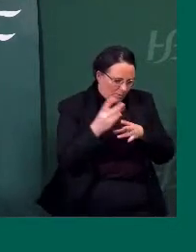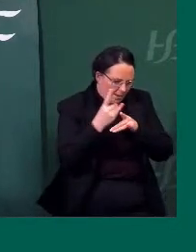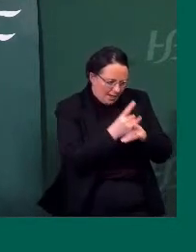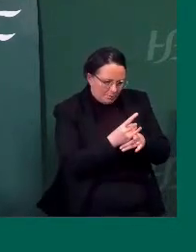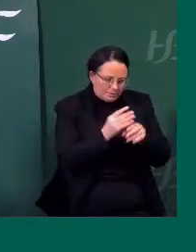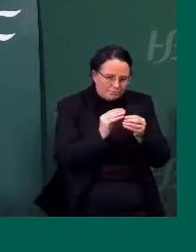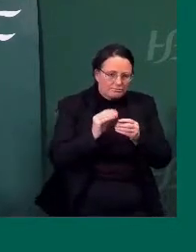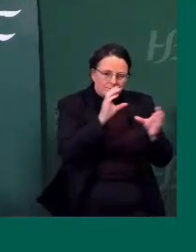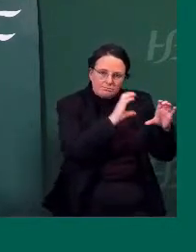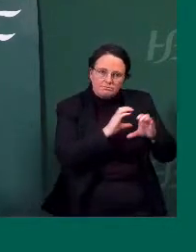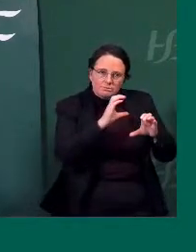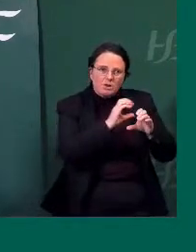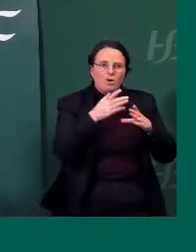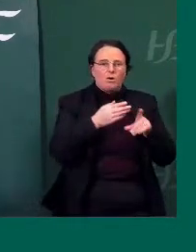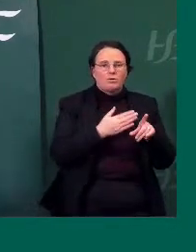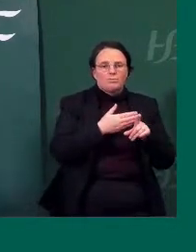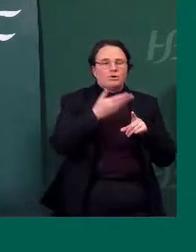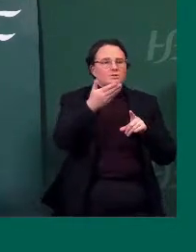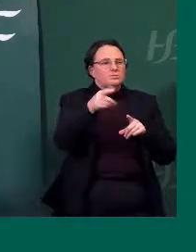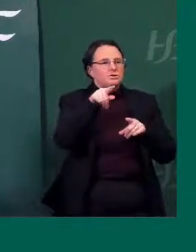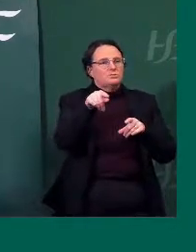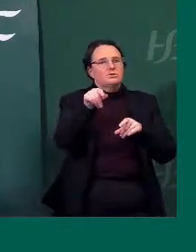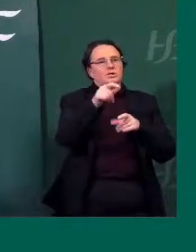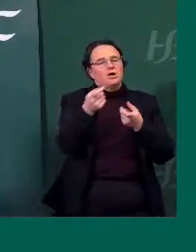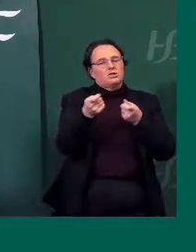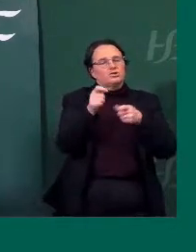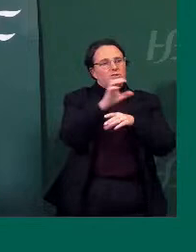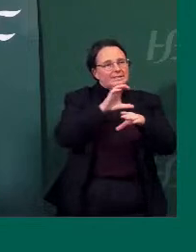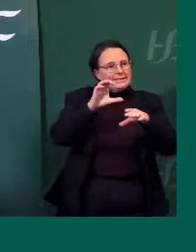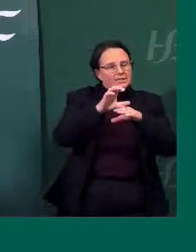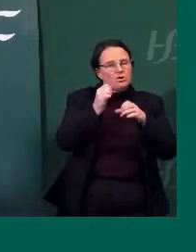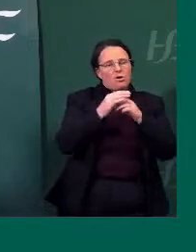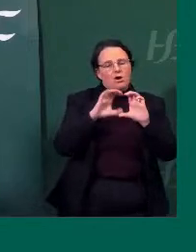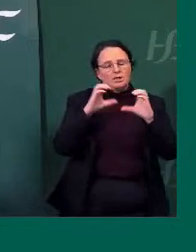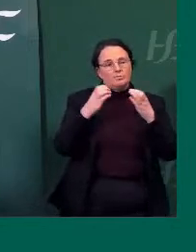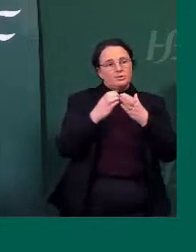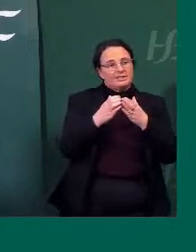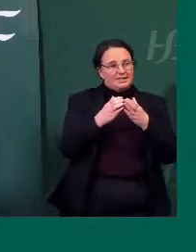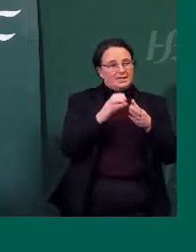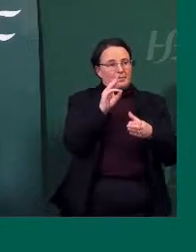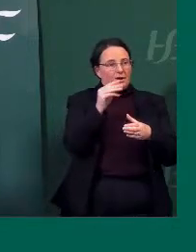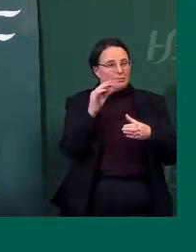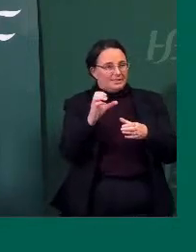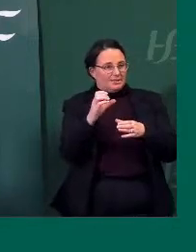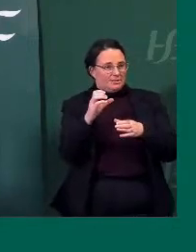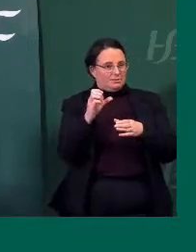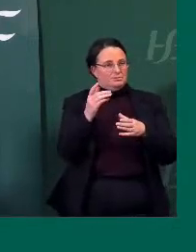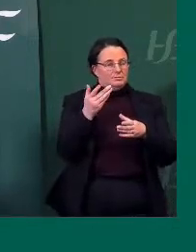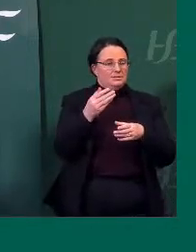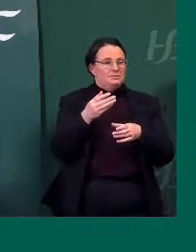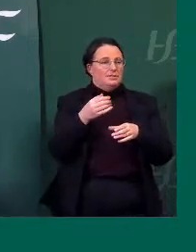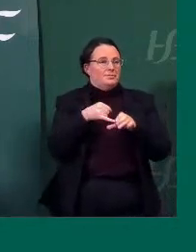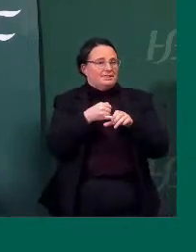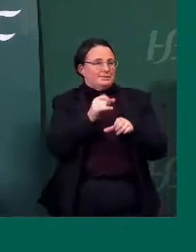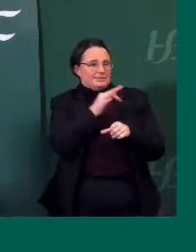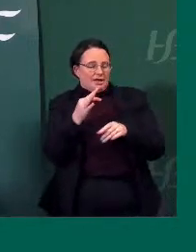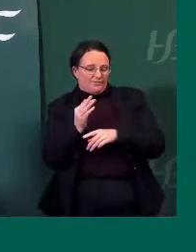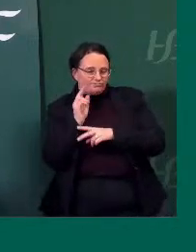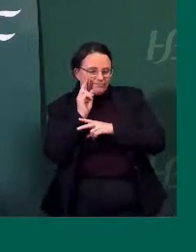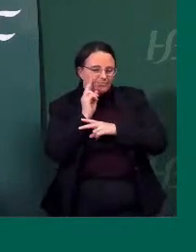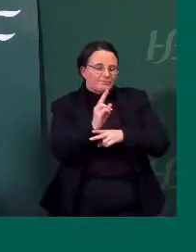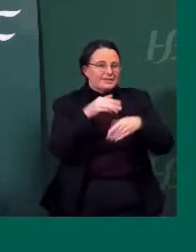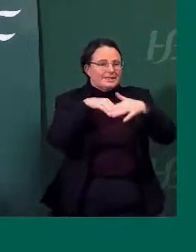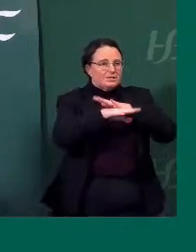through clinicians at our control centre, etc., or having community paramedics call out. So that means that year to date, we have nearly 10,000,